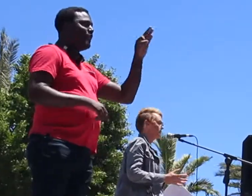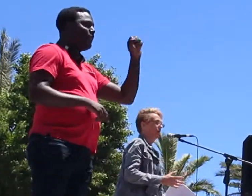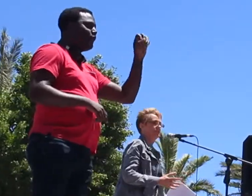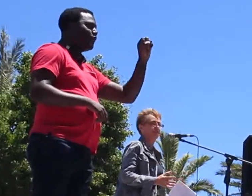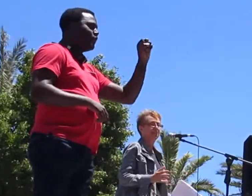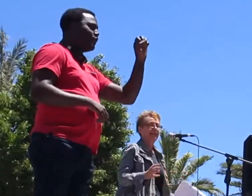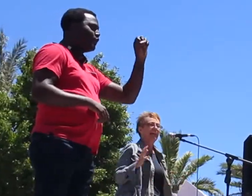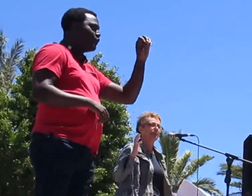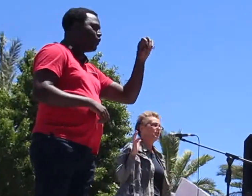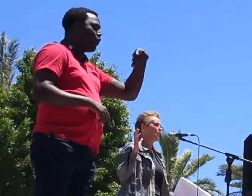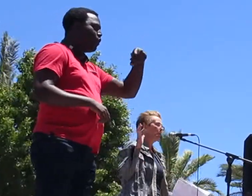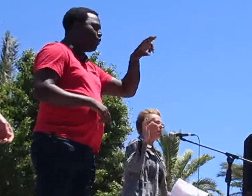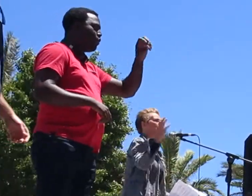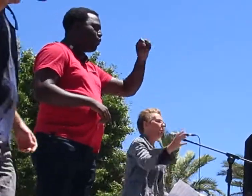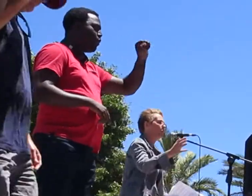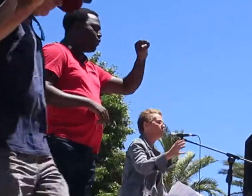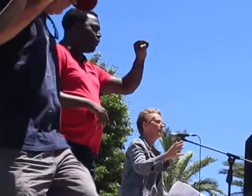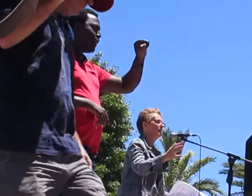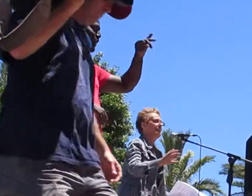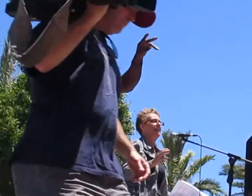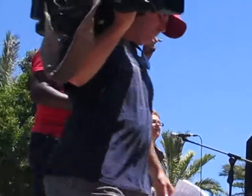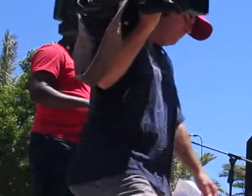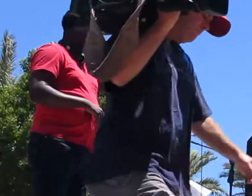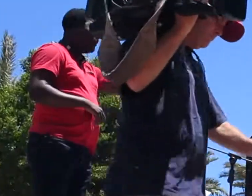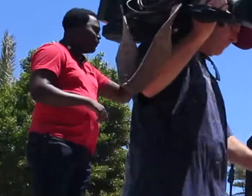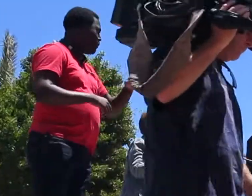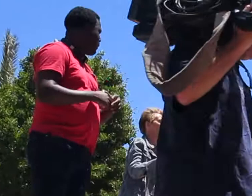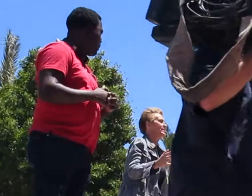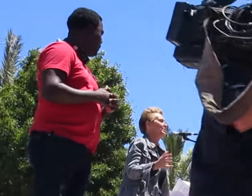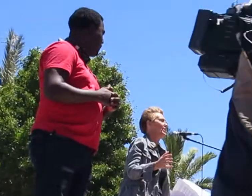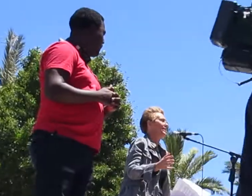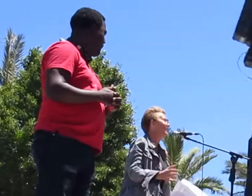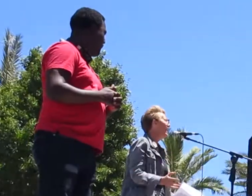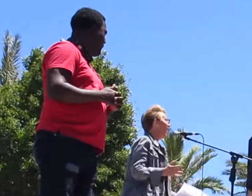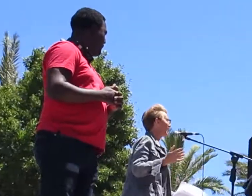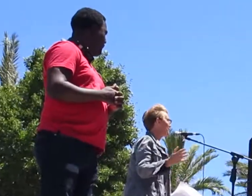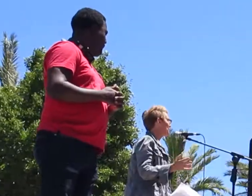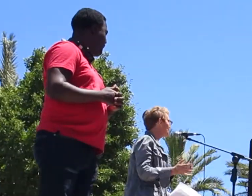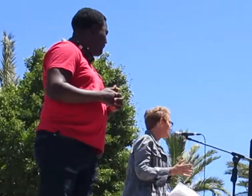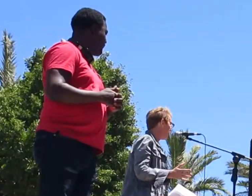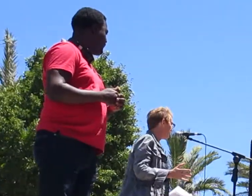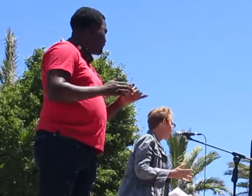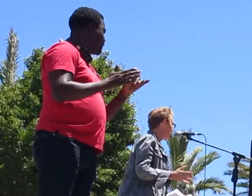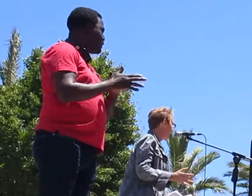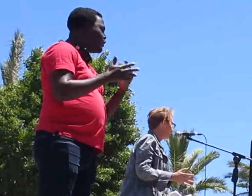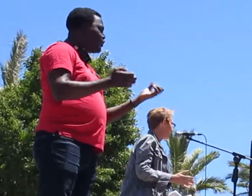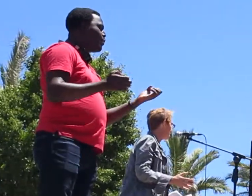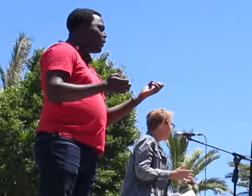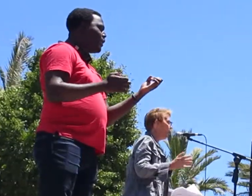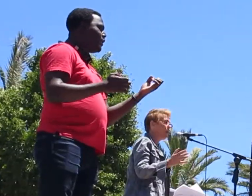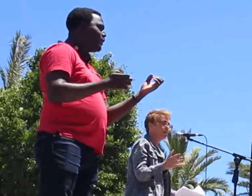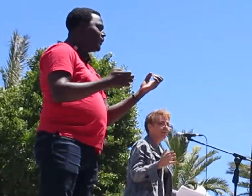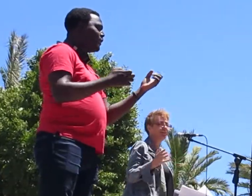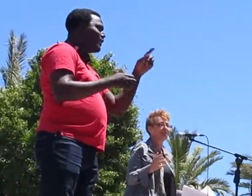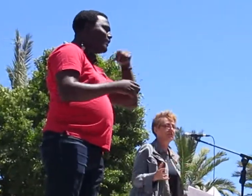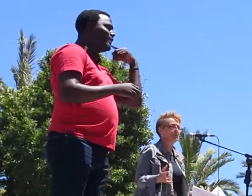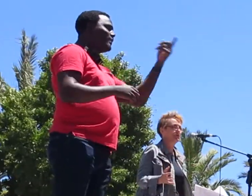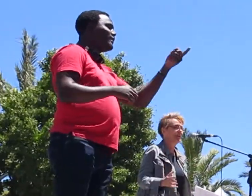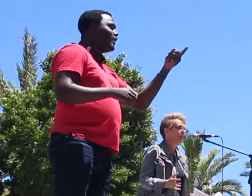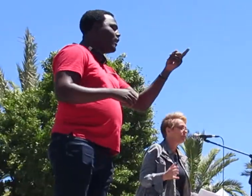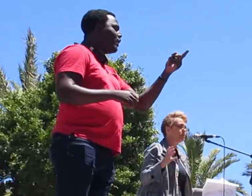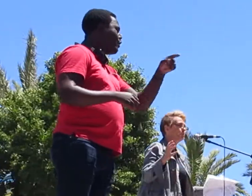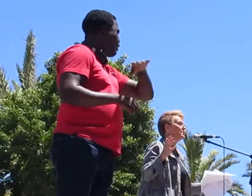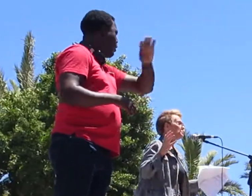so progressive and so forward-leaning, forward-reaching, and I just want to acknowledge all of